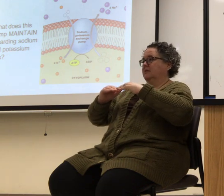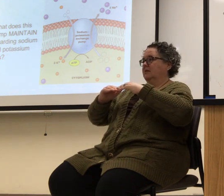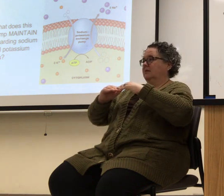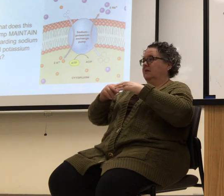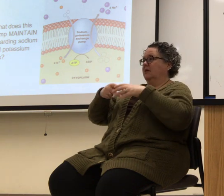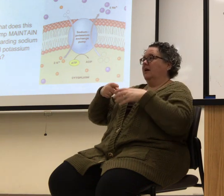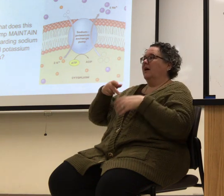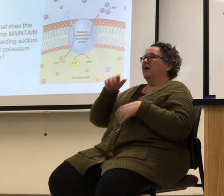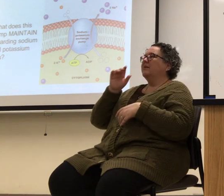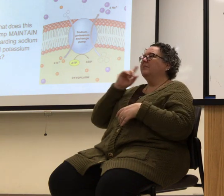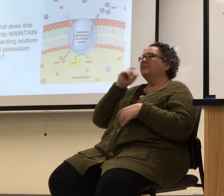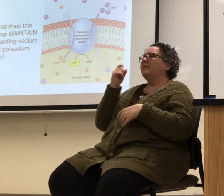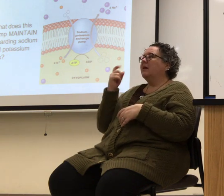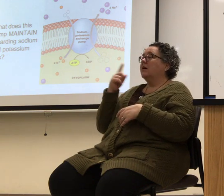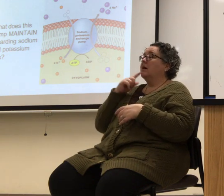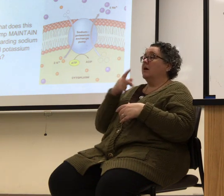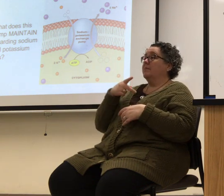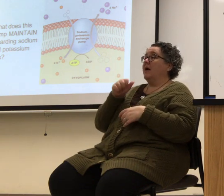passive